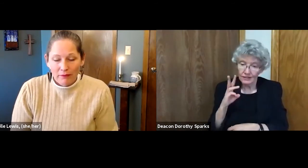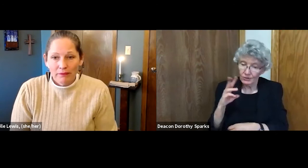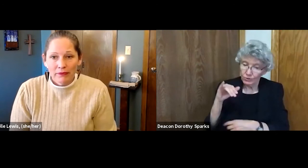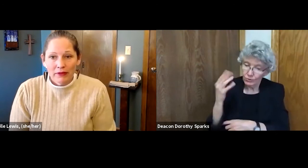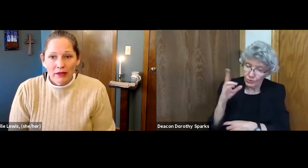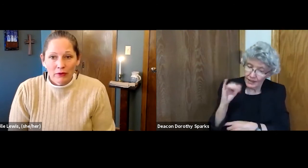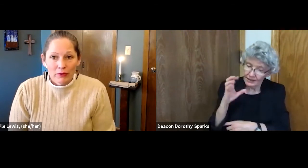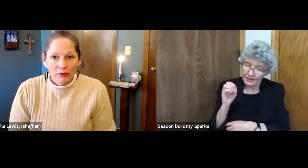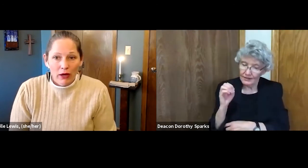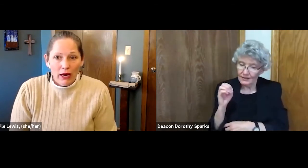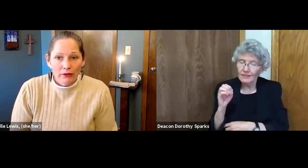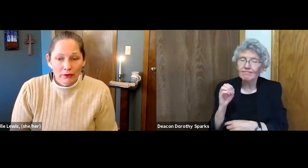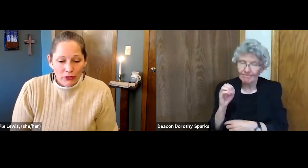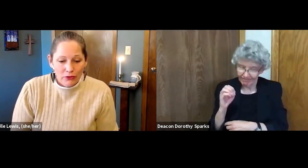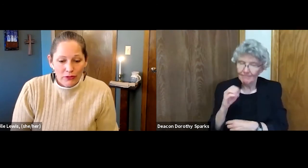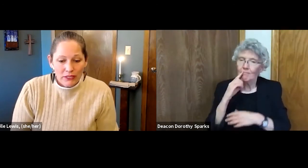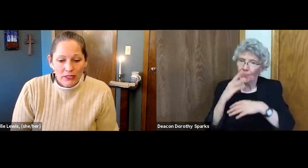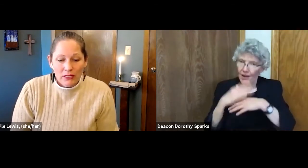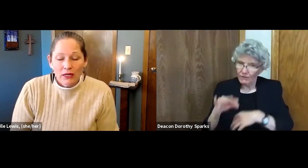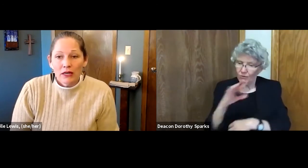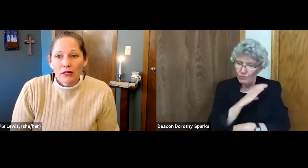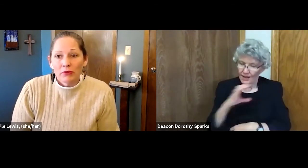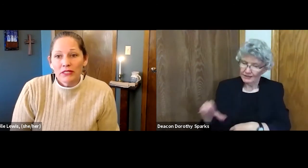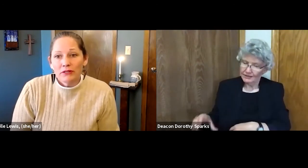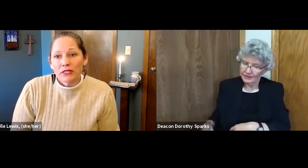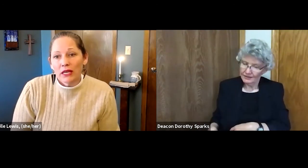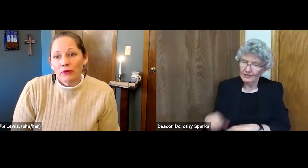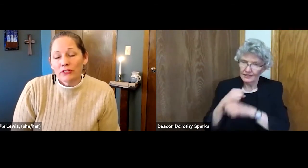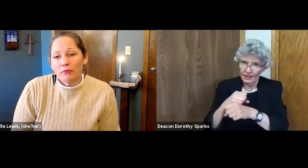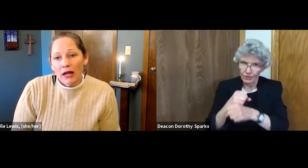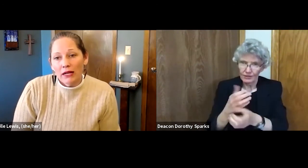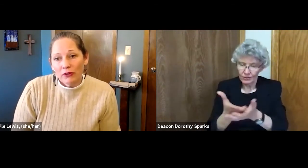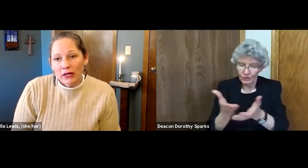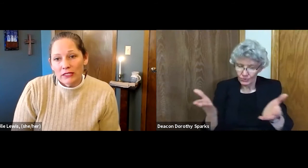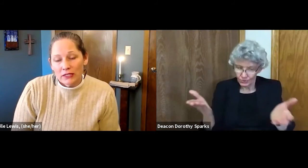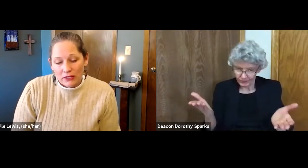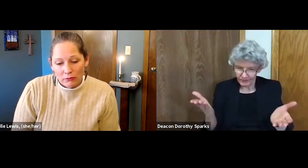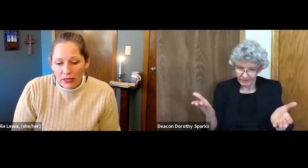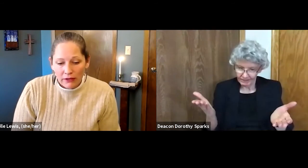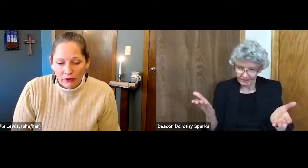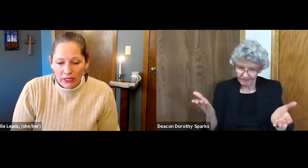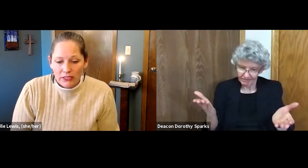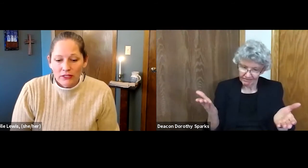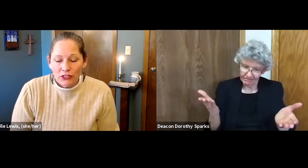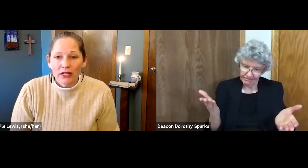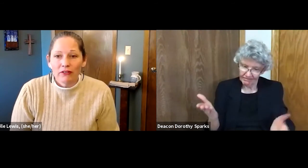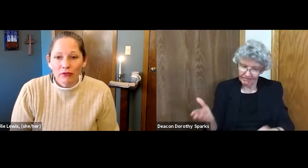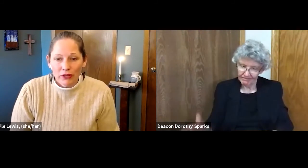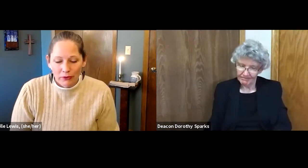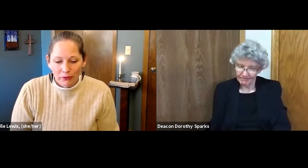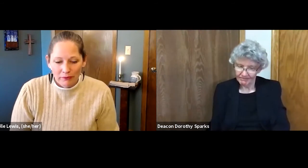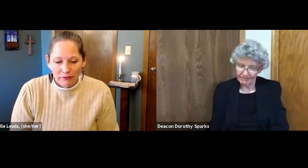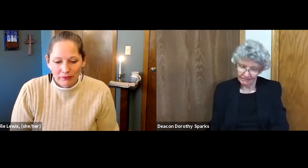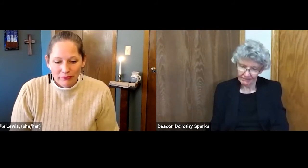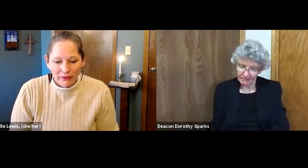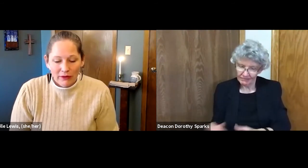bread, with the wine or the juice. Please use the language of body of Christ, blood of Christ, shed for